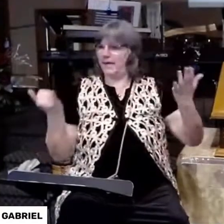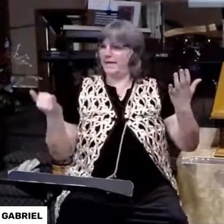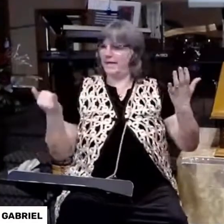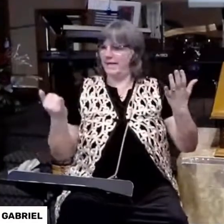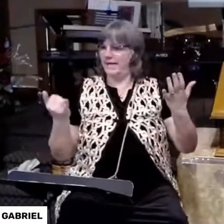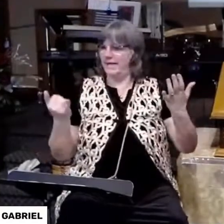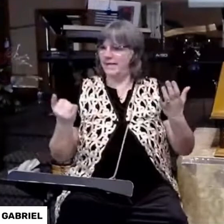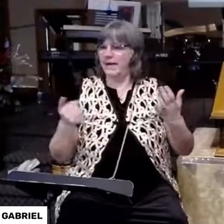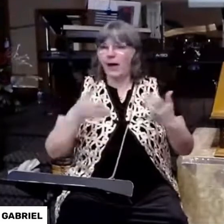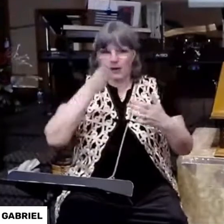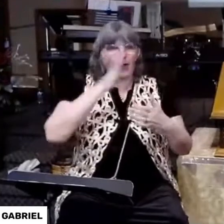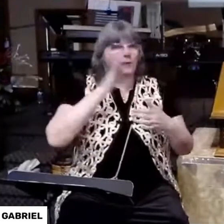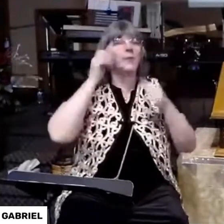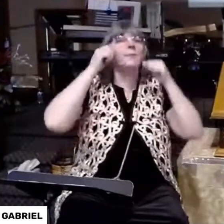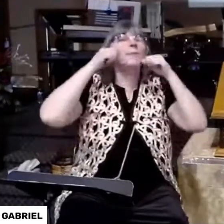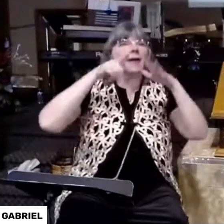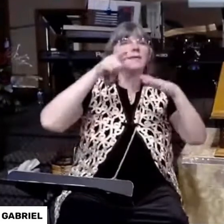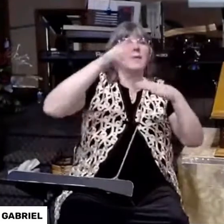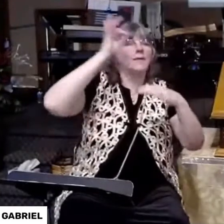really,